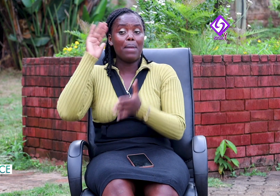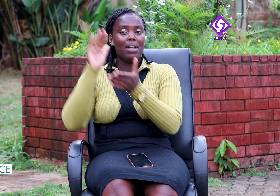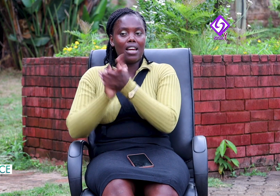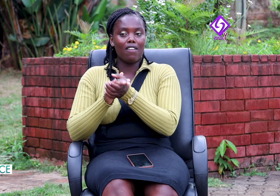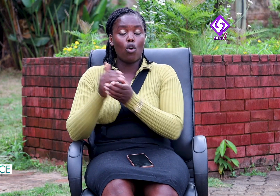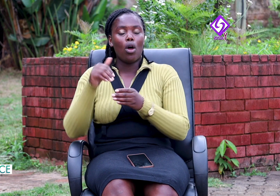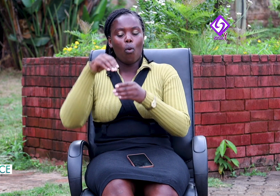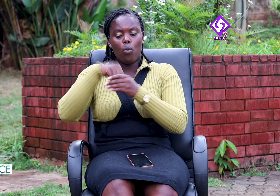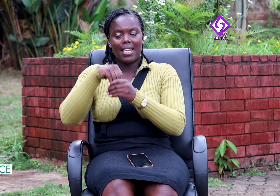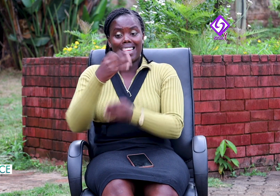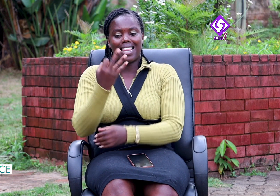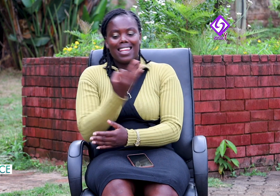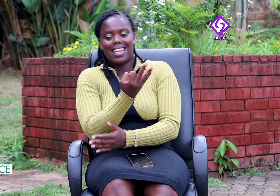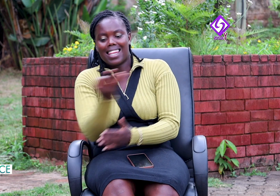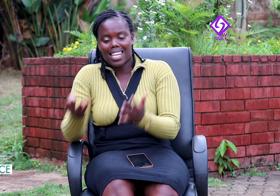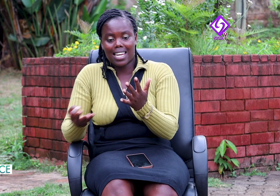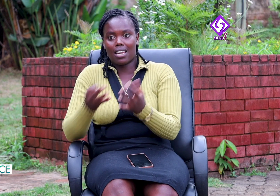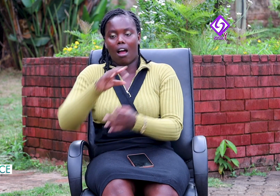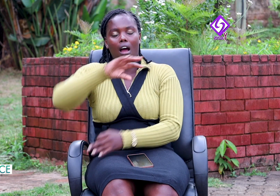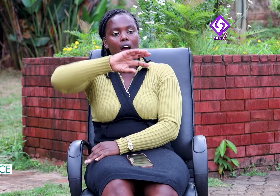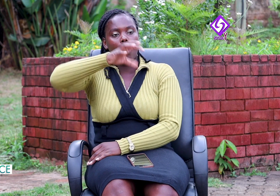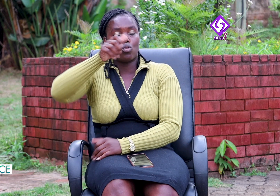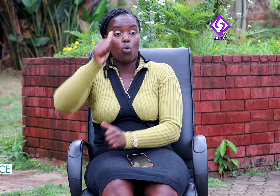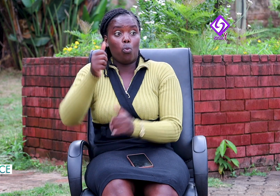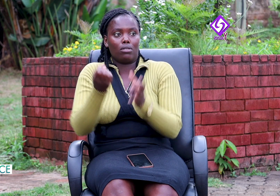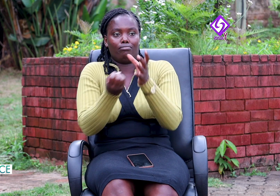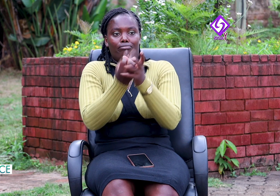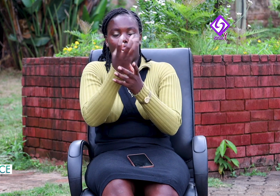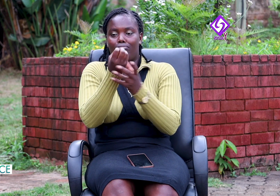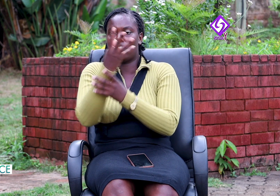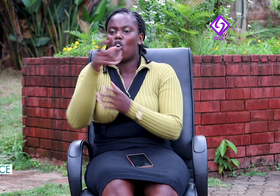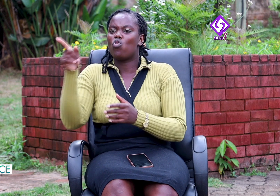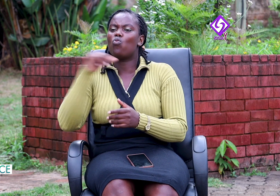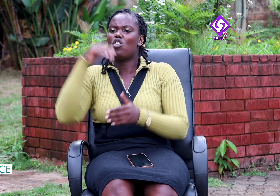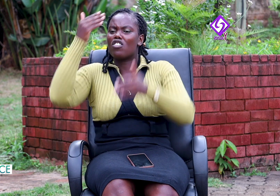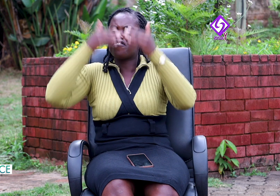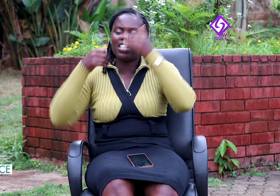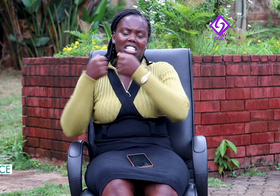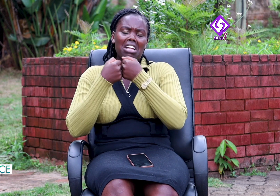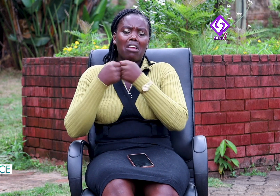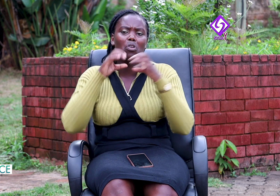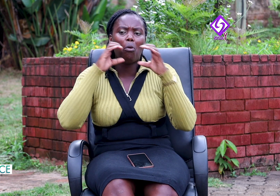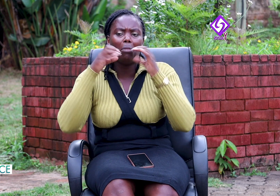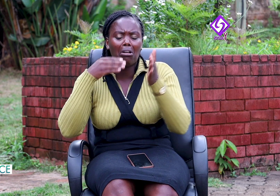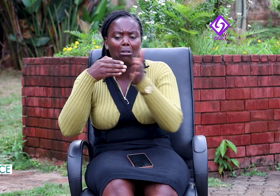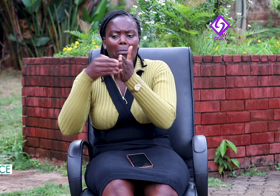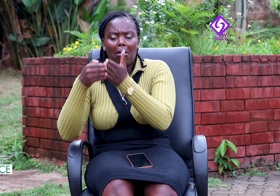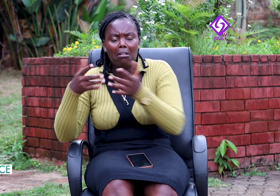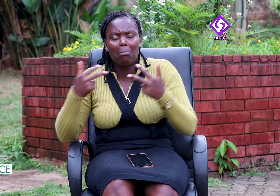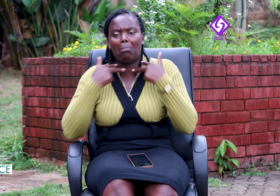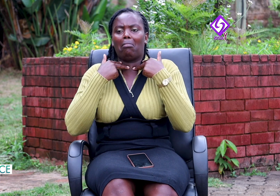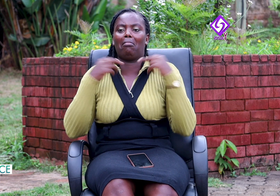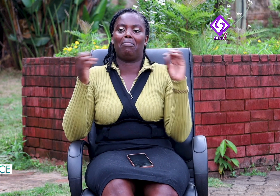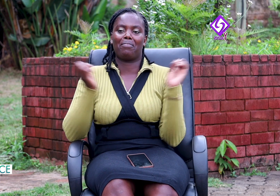Assistol, you have supported and worked with them. Currently, we know that Assistol is in 3 counties, especially in the